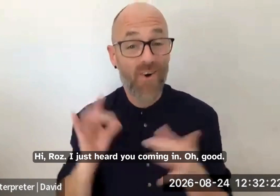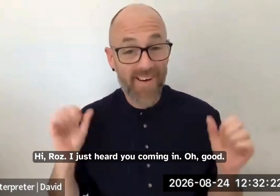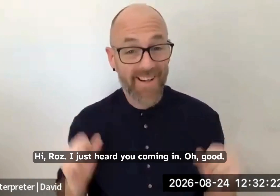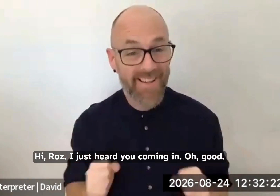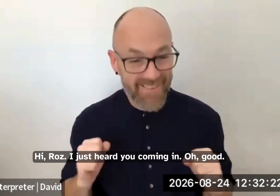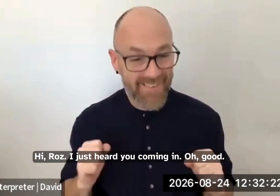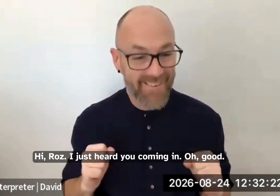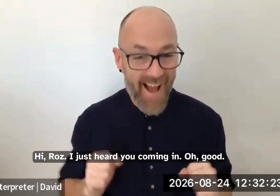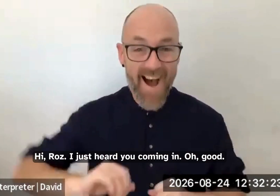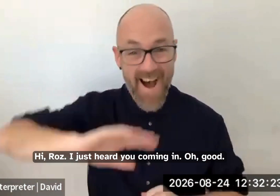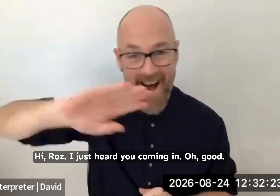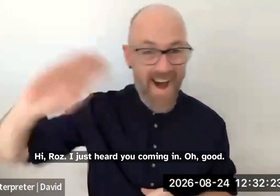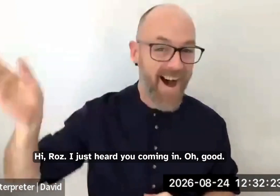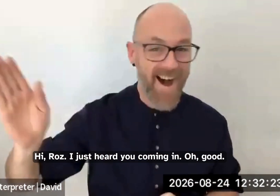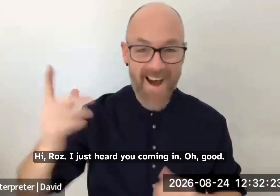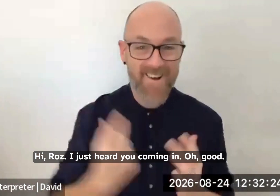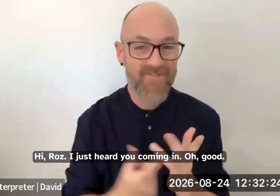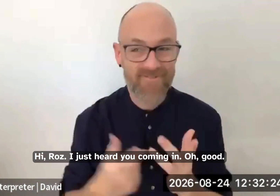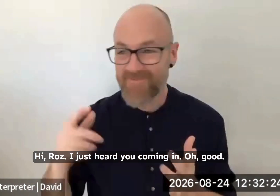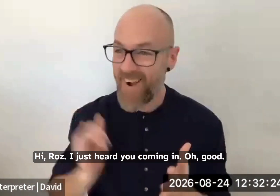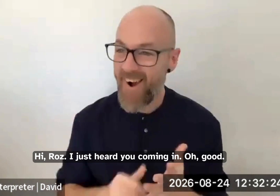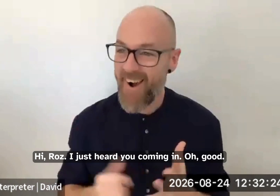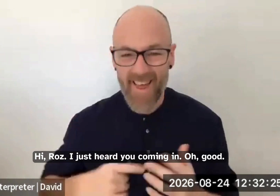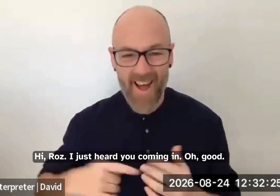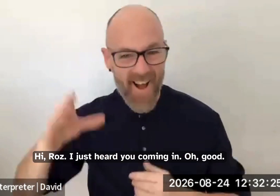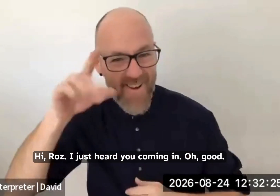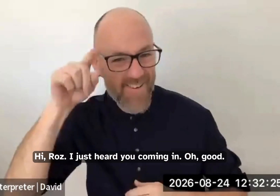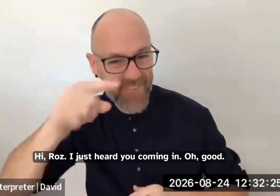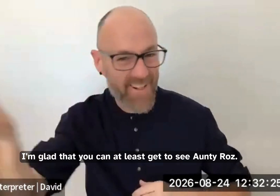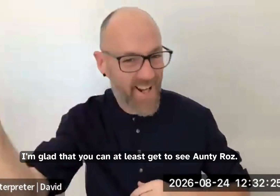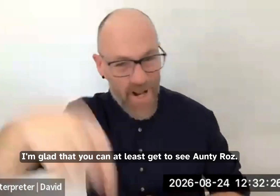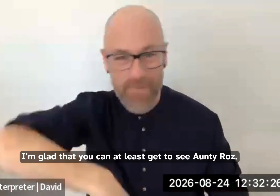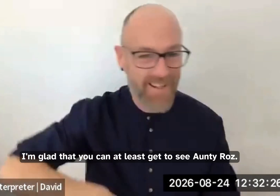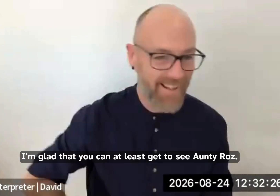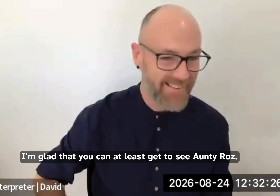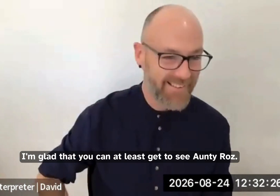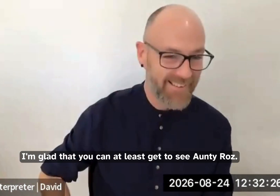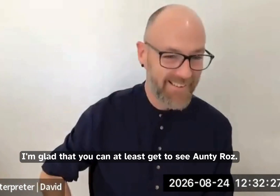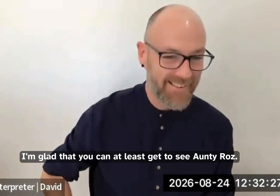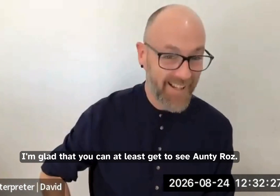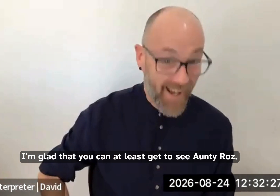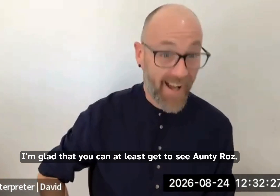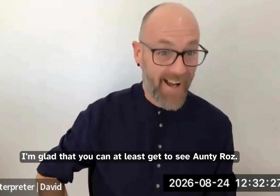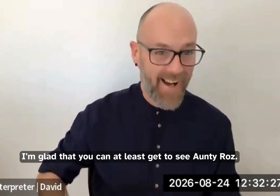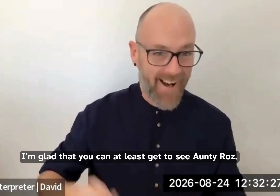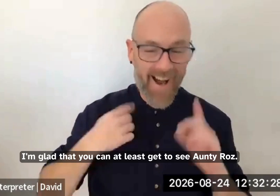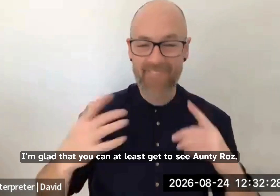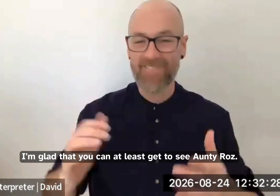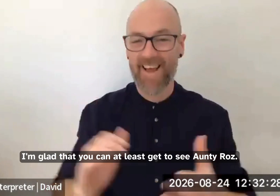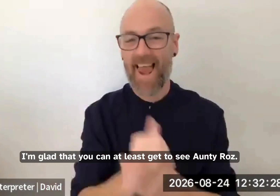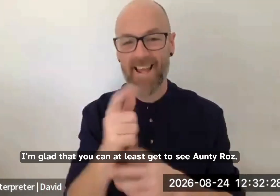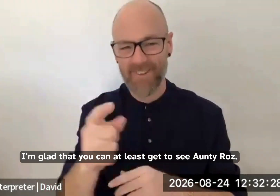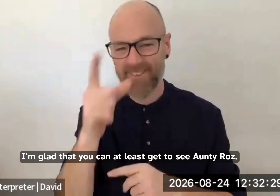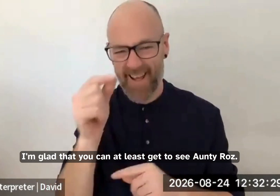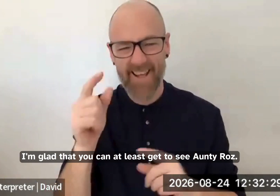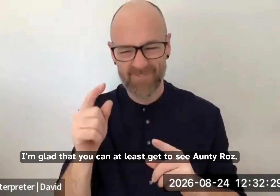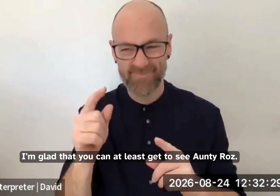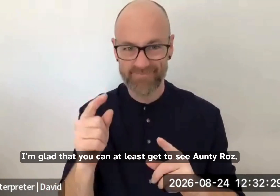Roz, welcome. Honey, Roz, I just heard you coming in. Oh, good. I'm glad that you can at least get to